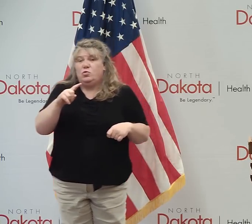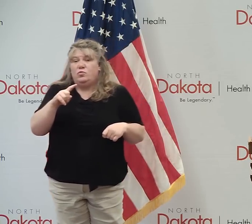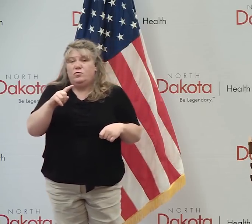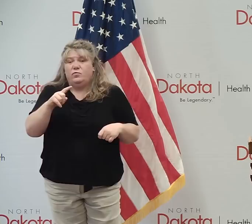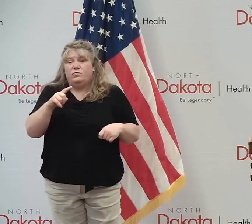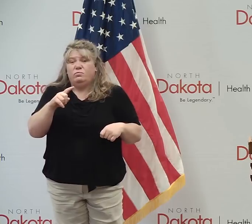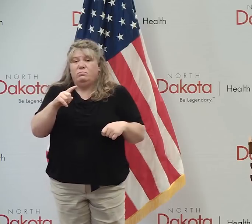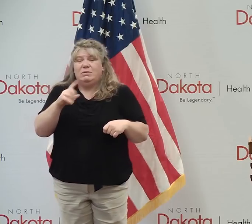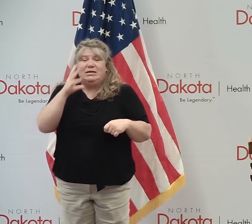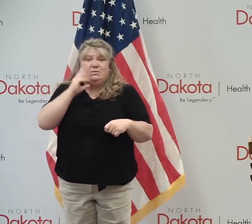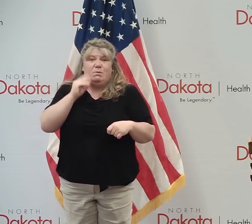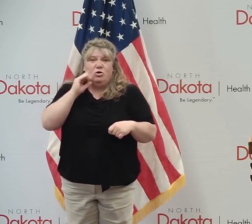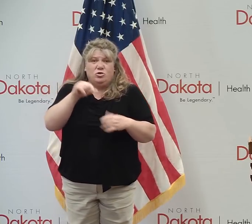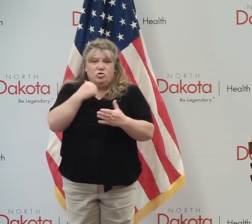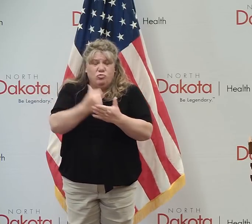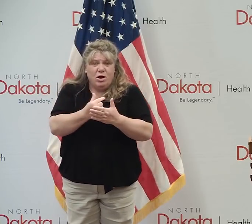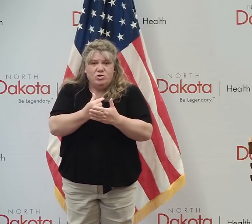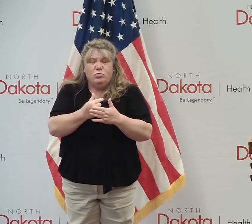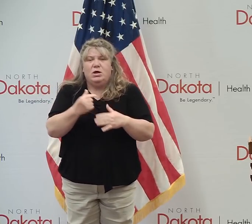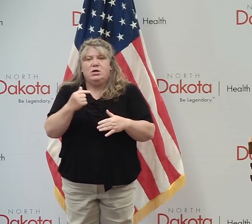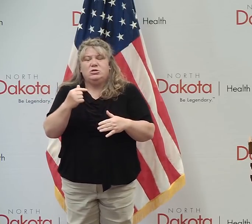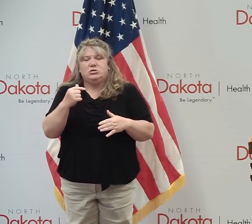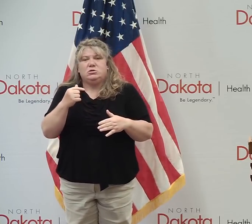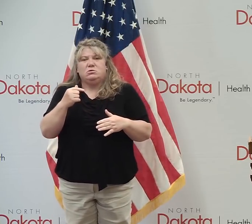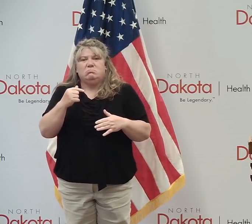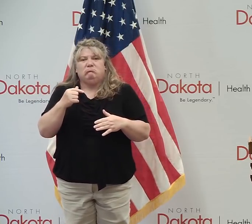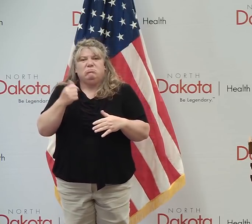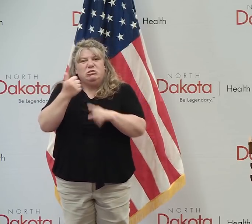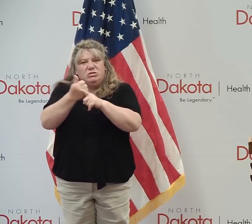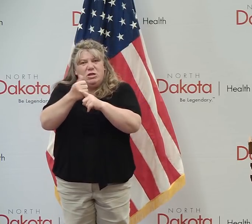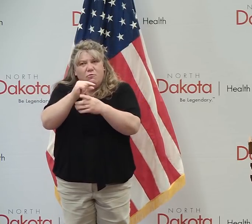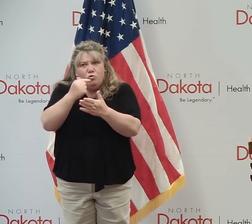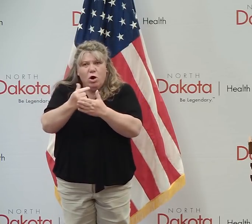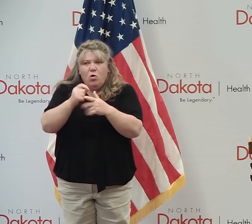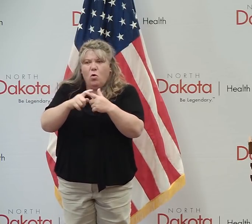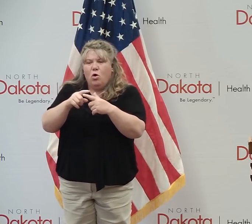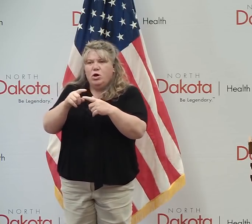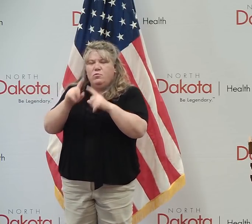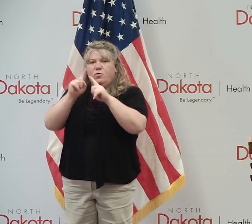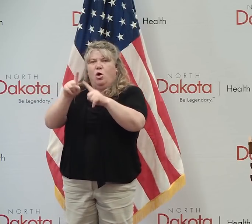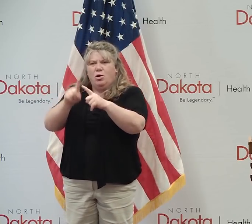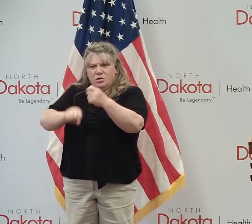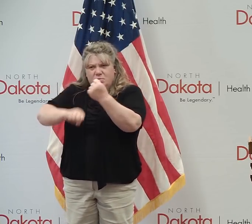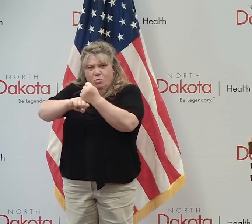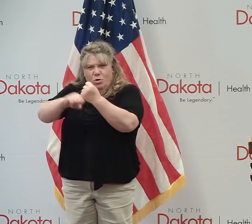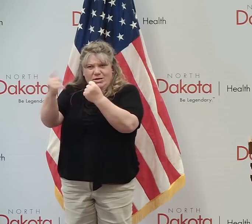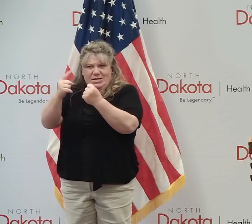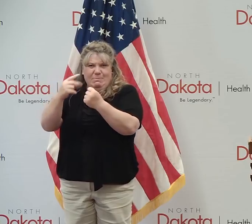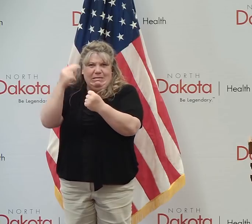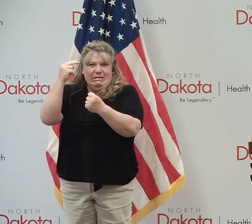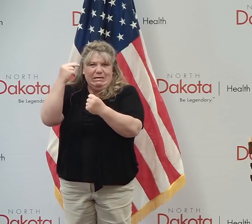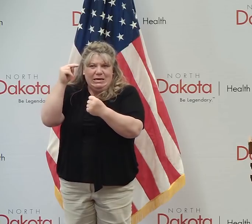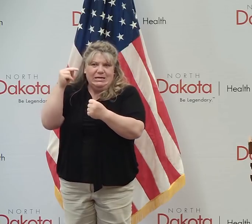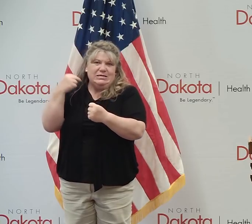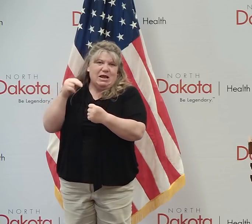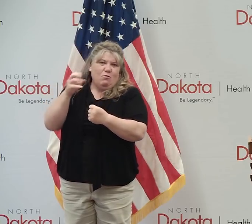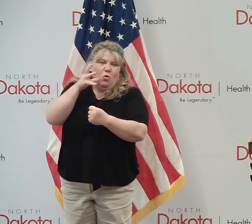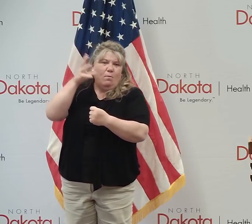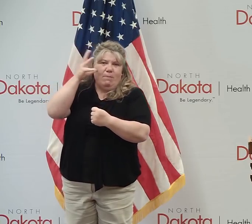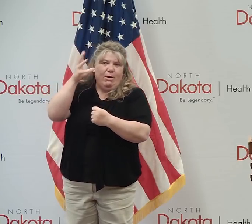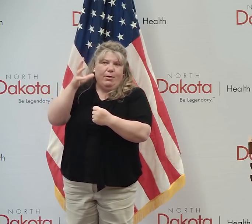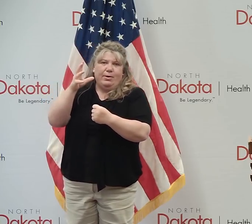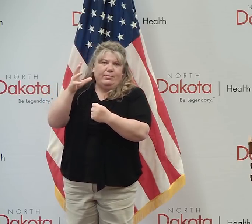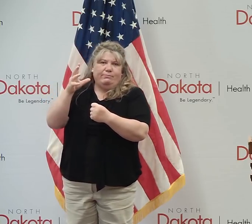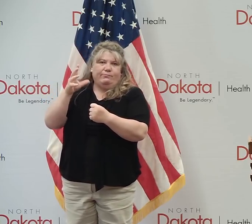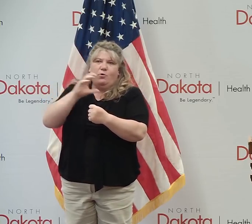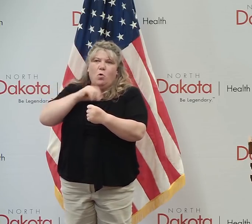one of these or attended one of them on behalf of a son, a daughter, a niece, a nephew, or a loved one, or even a parent for older